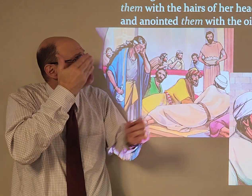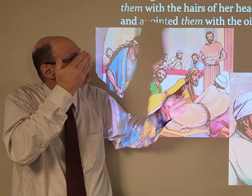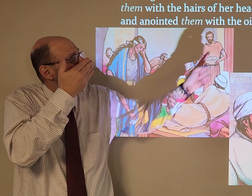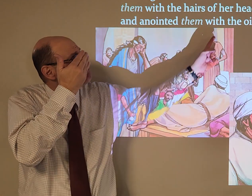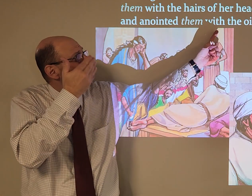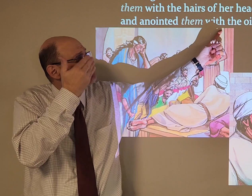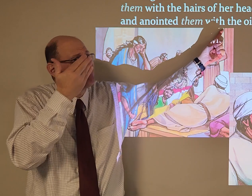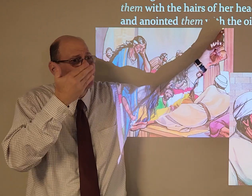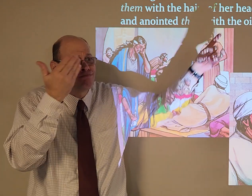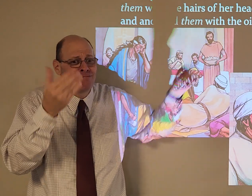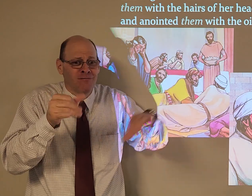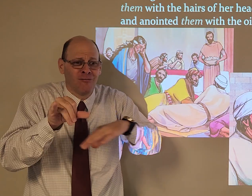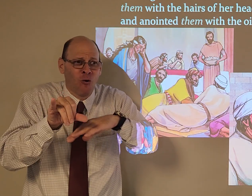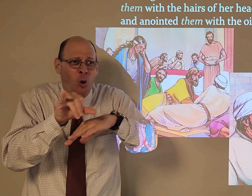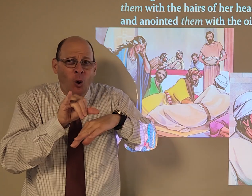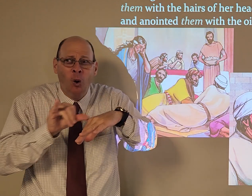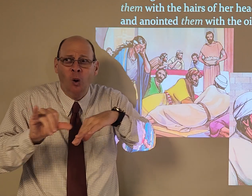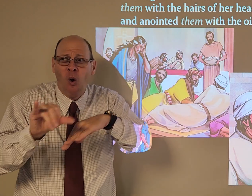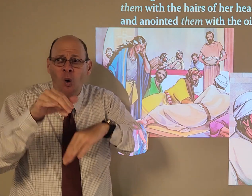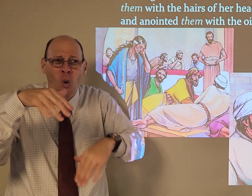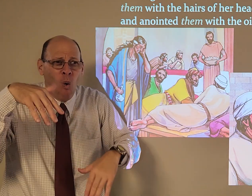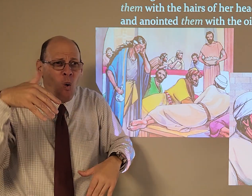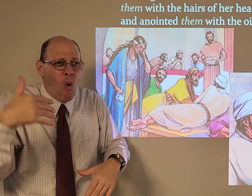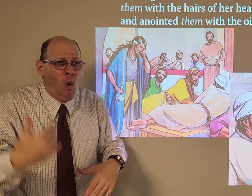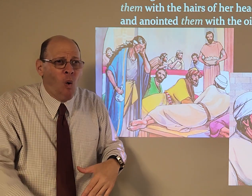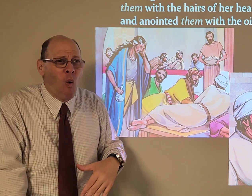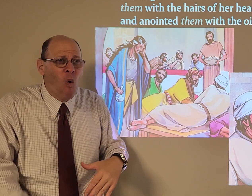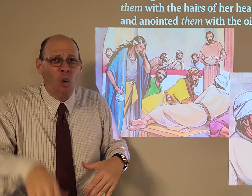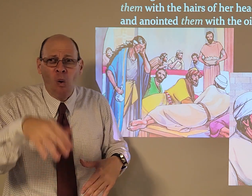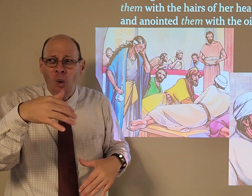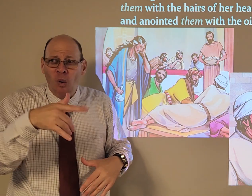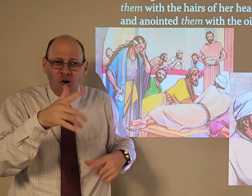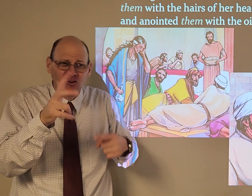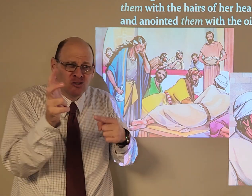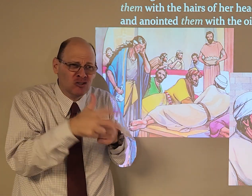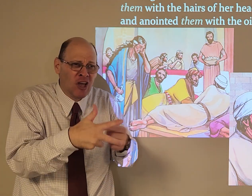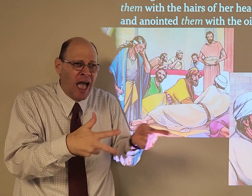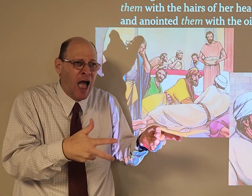So to get an understanding of this picture, you can see she was very